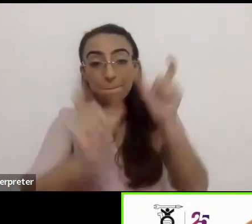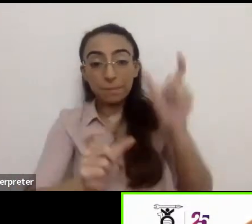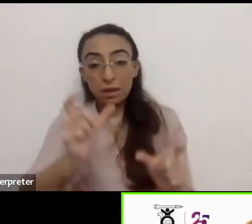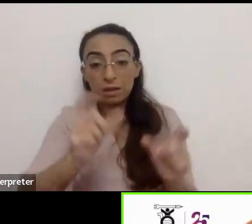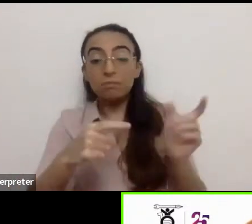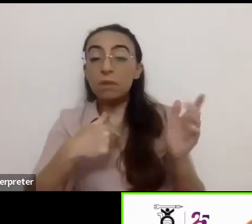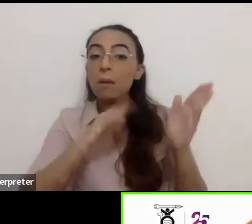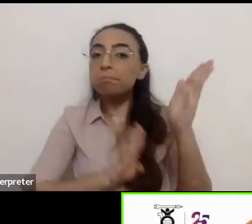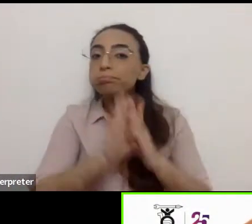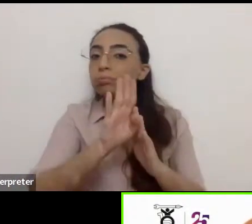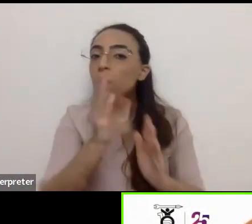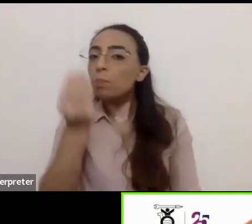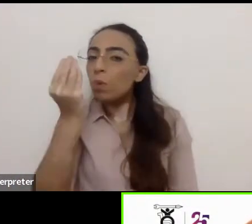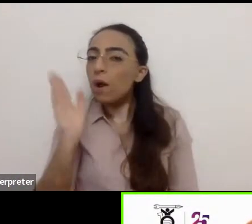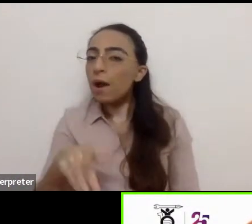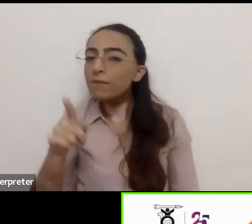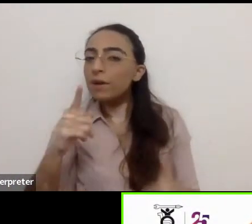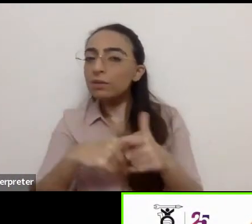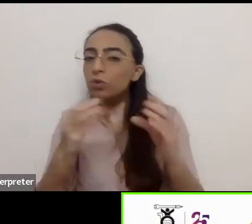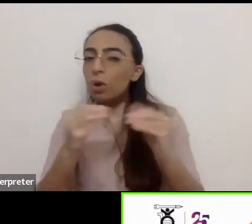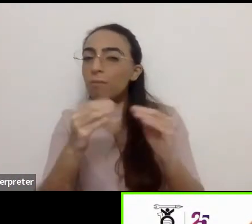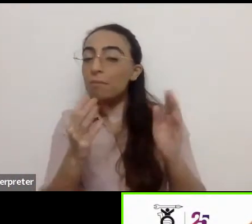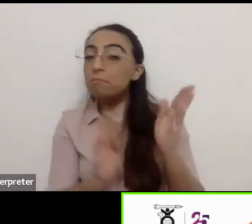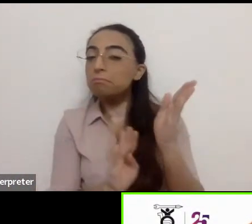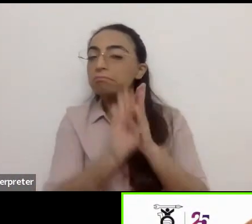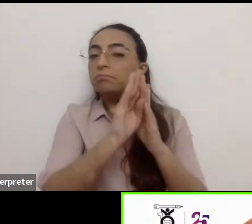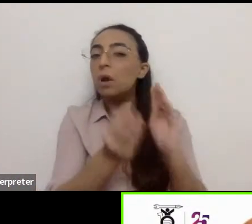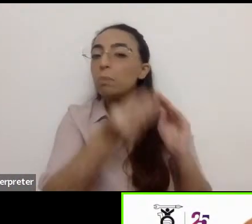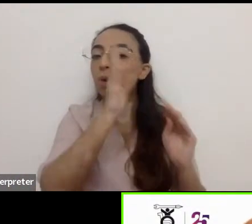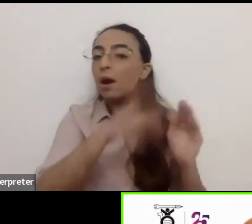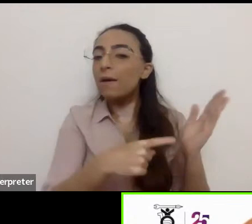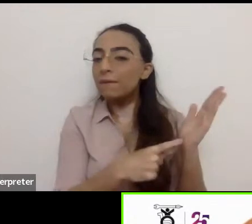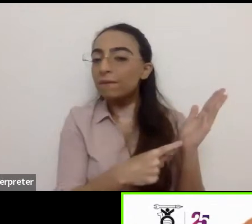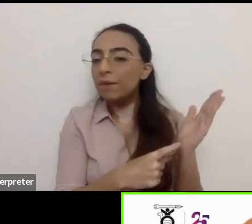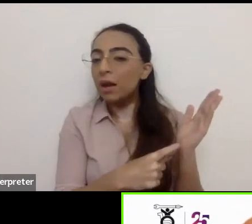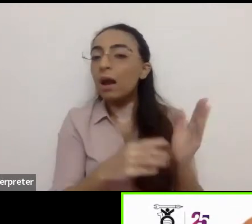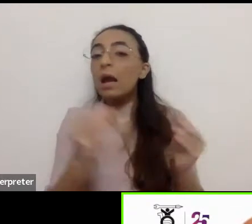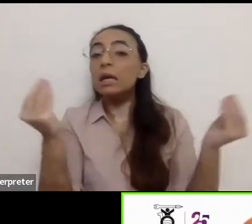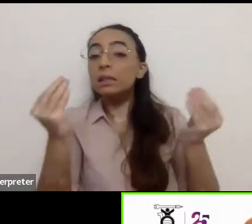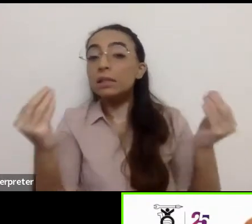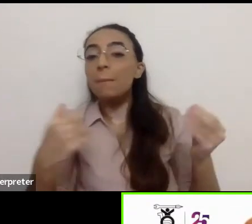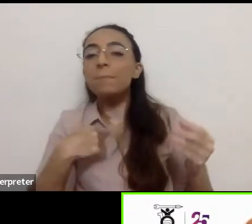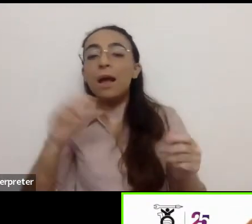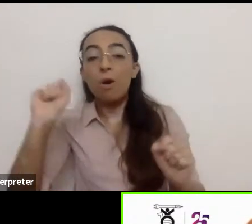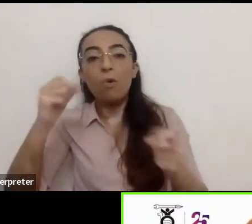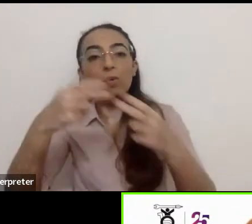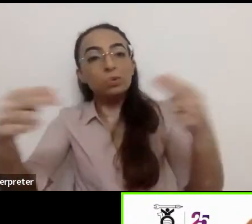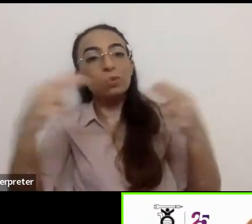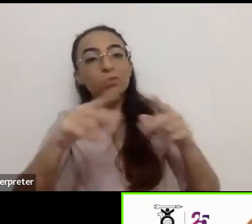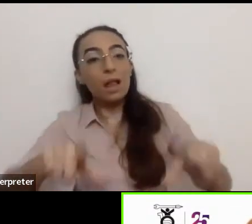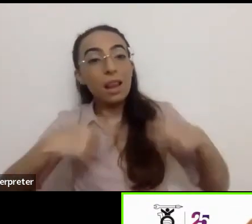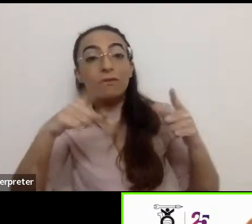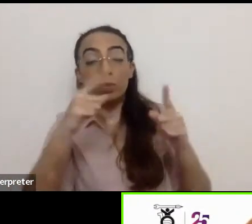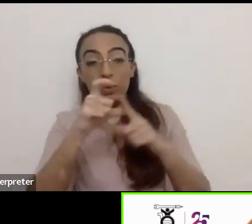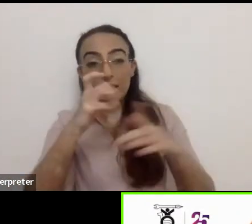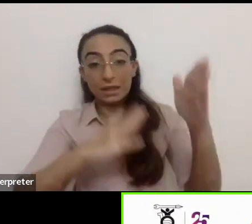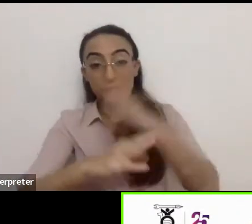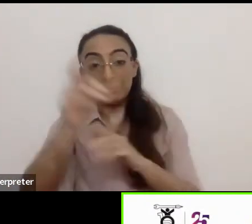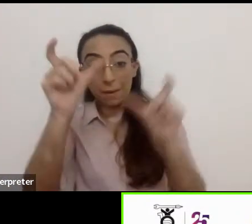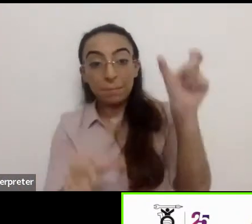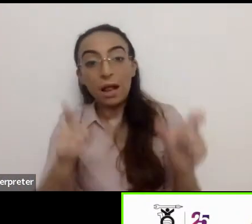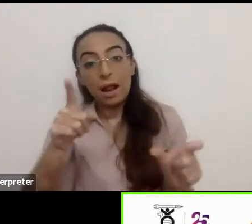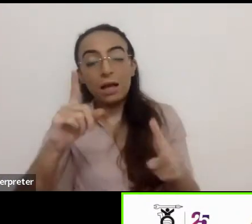excel in their jobs. And we have had some very heartwarming stories as well of people with disability who've done